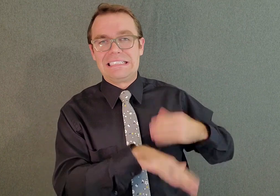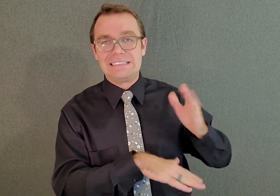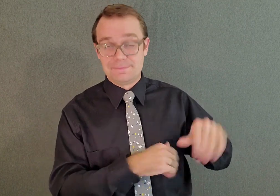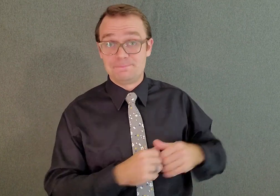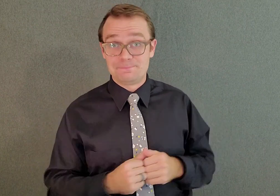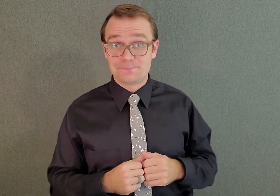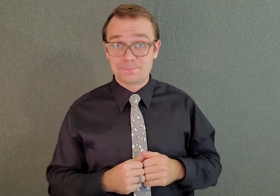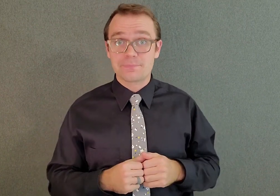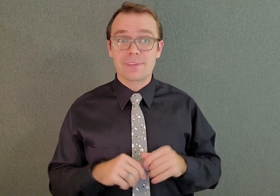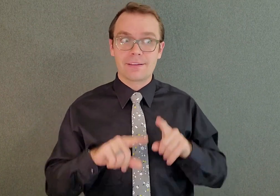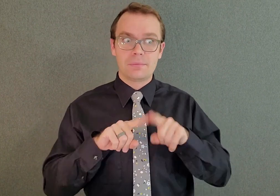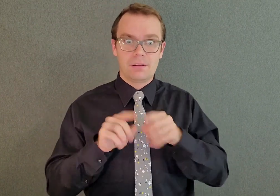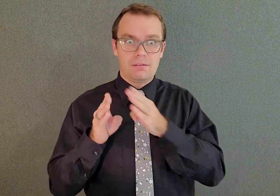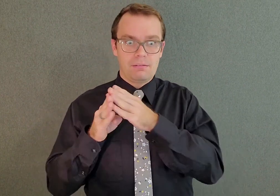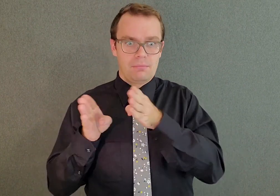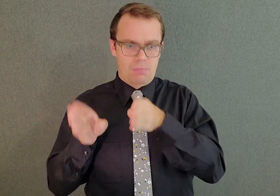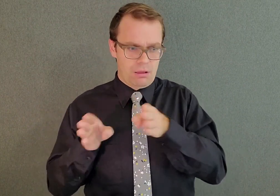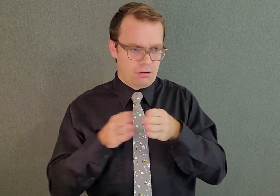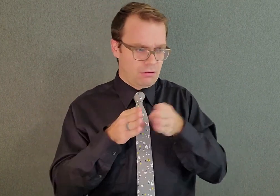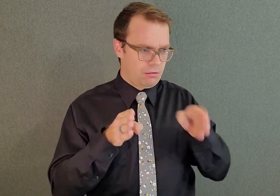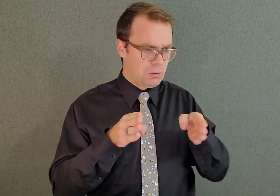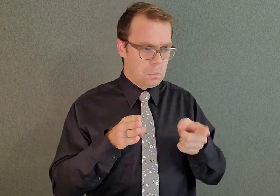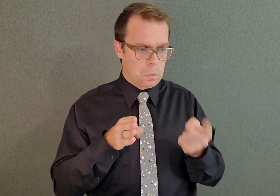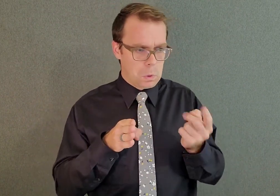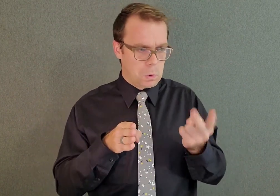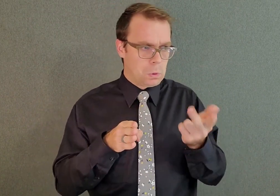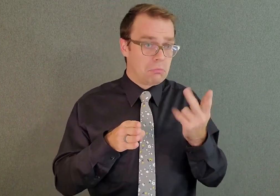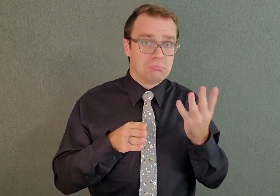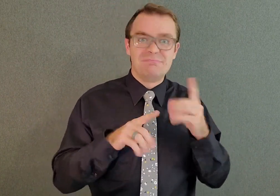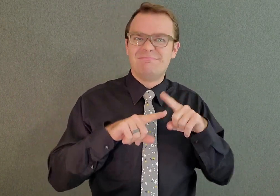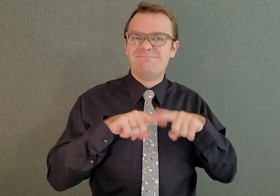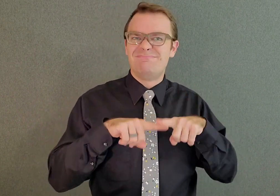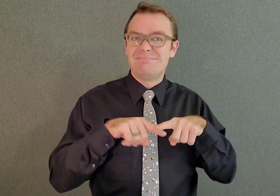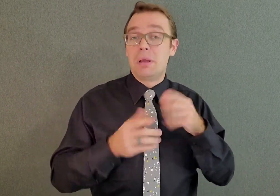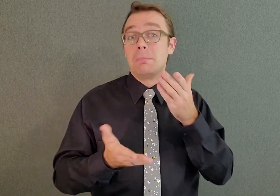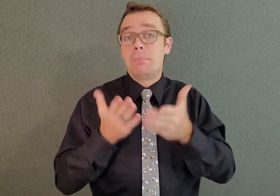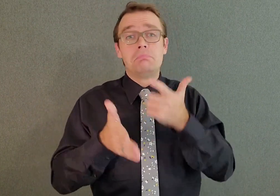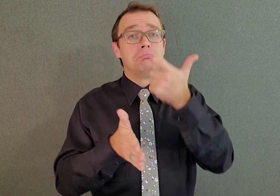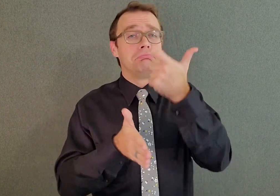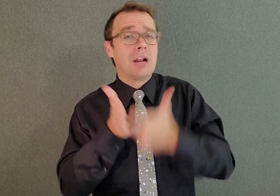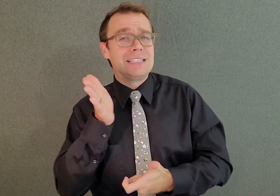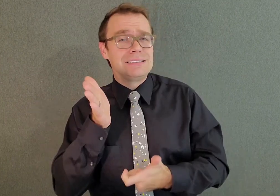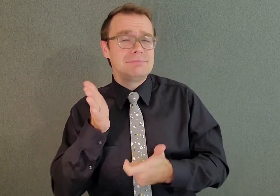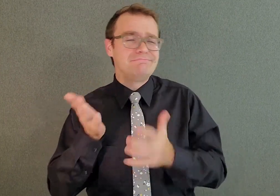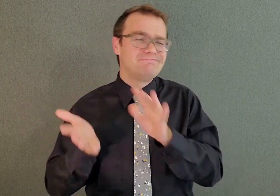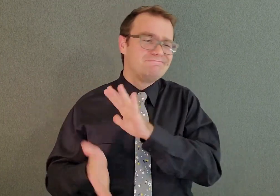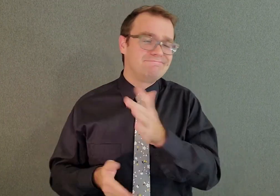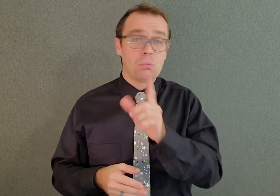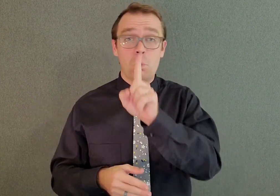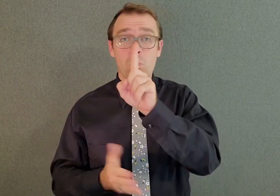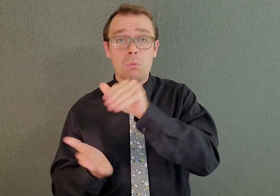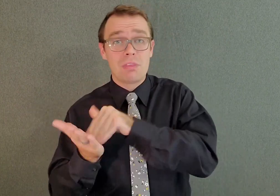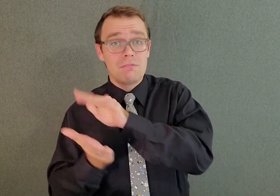investment. Depending on the number of blocks of care your condition requires, it may cost anywhere